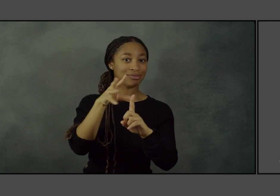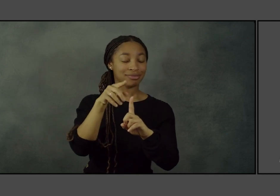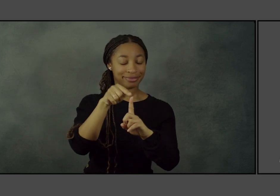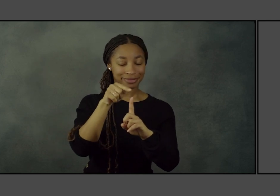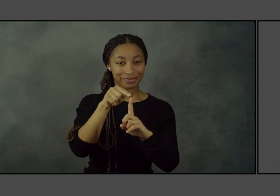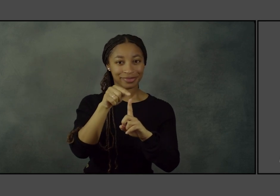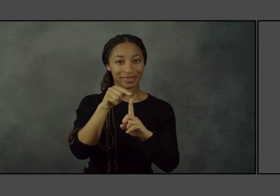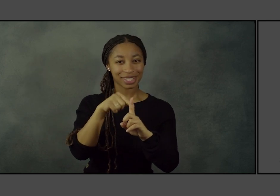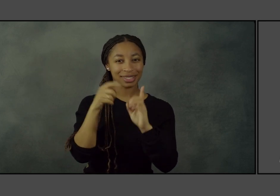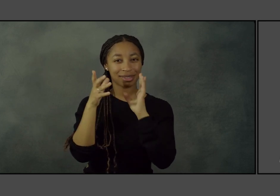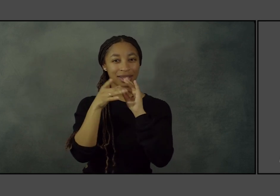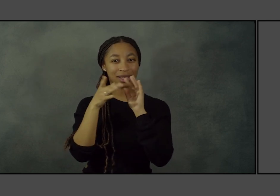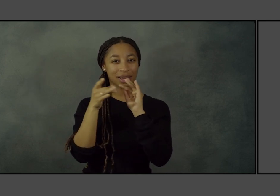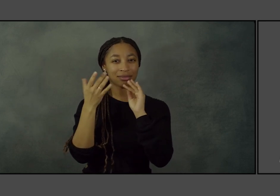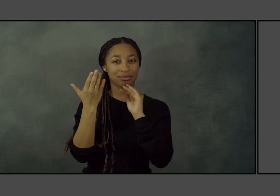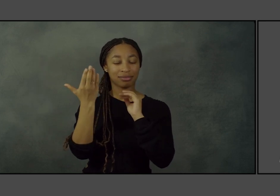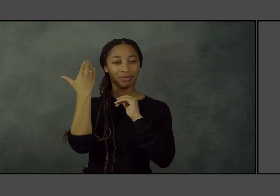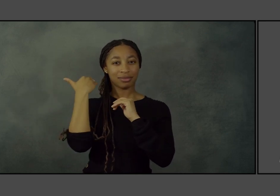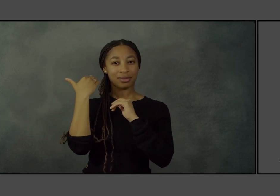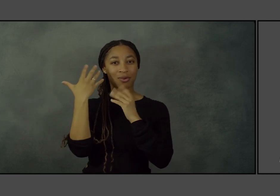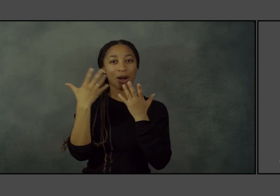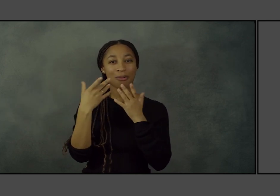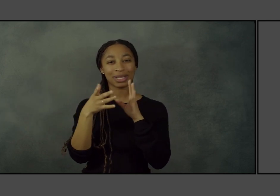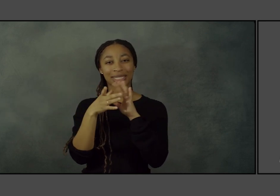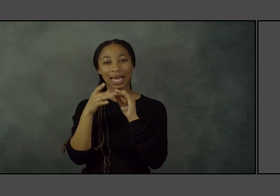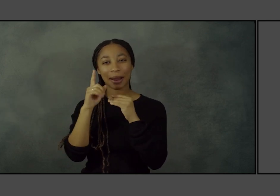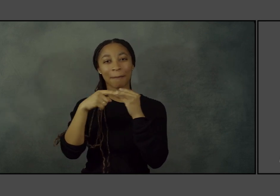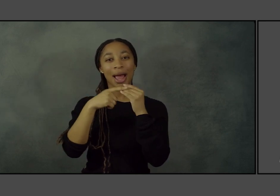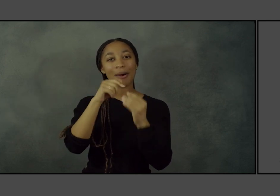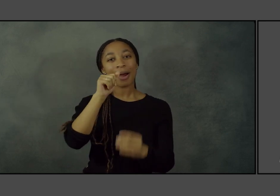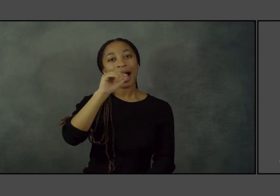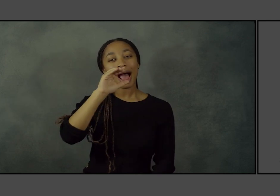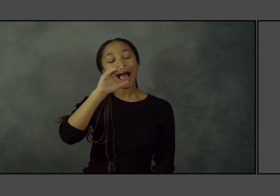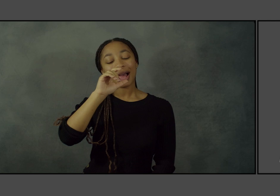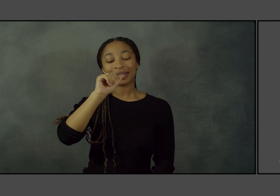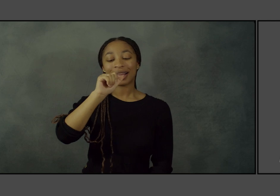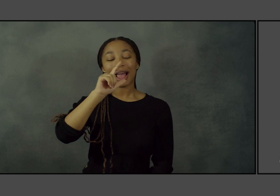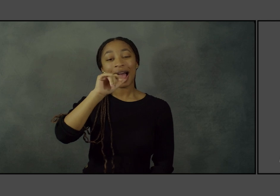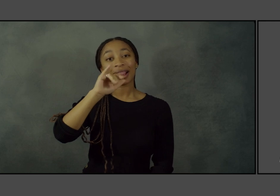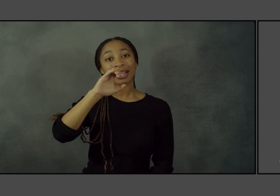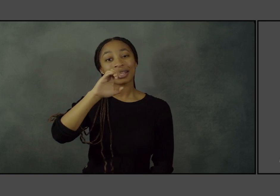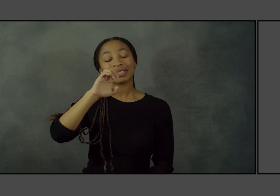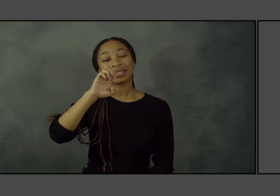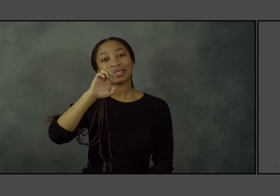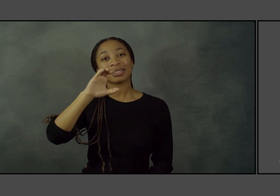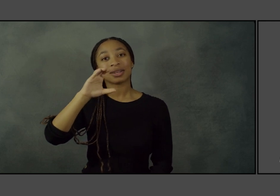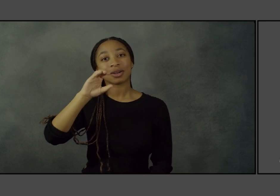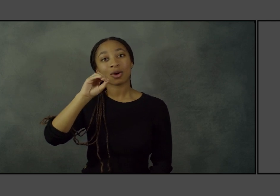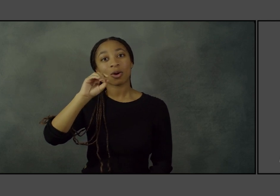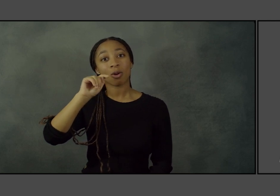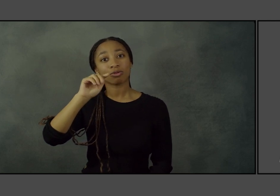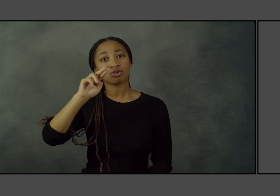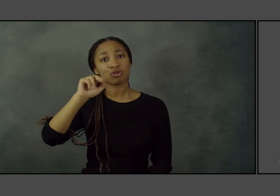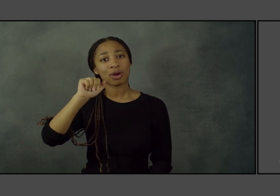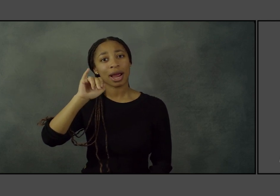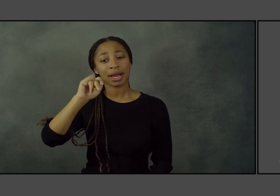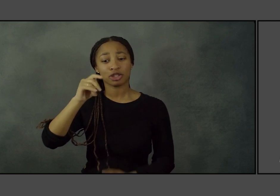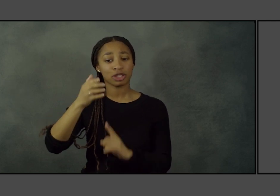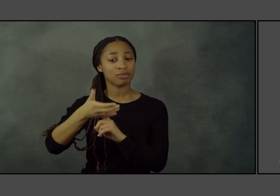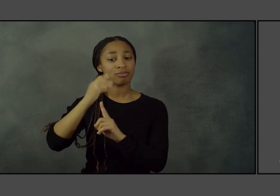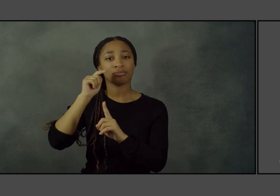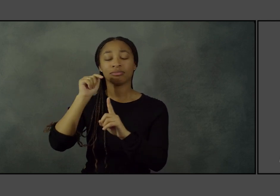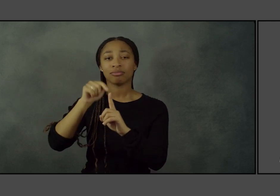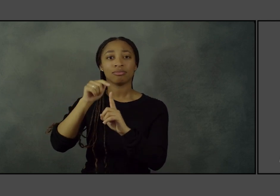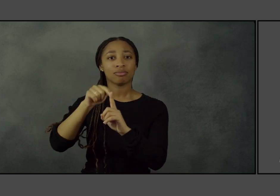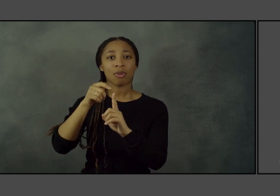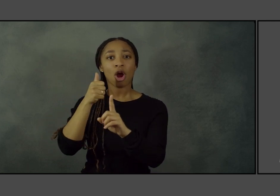Alice Coltrane and thinking about a Black woman being her full self in all the colors, talking